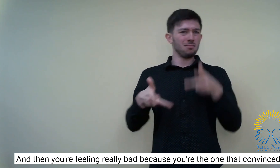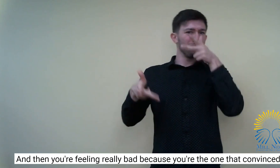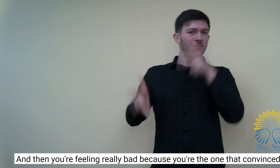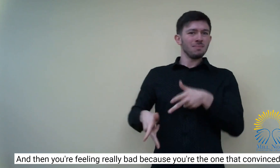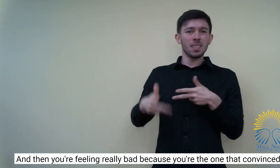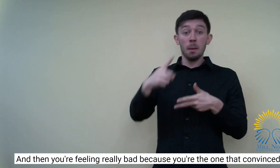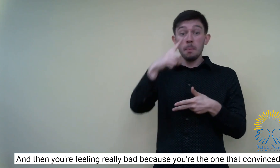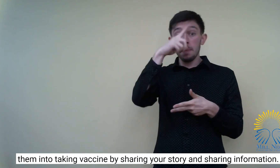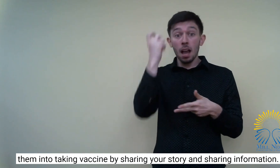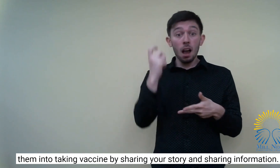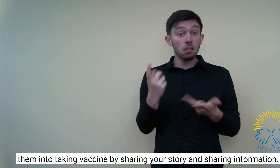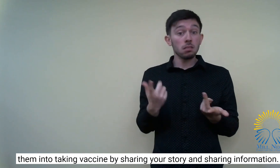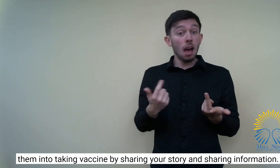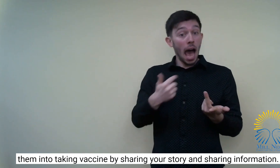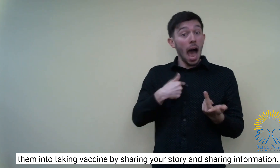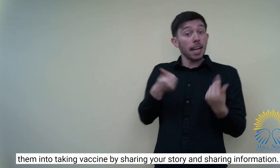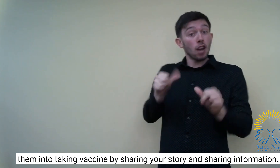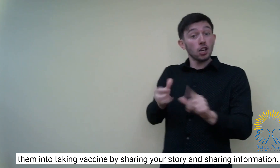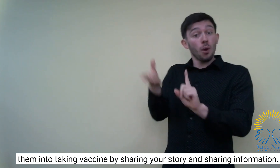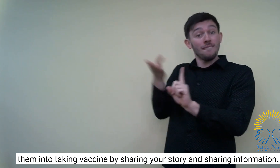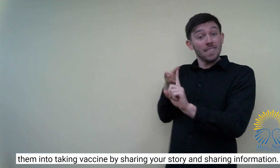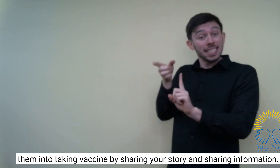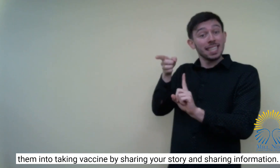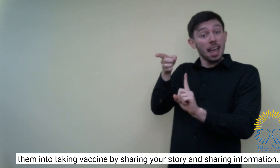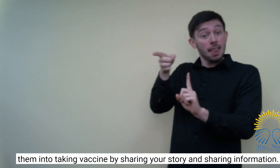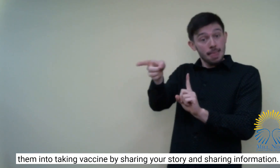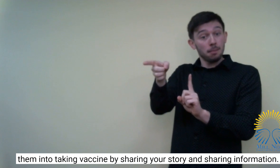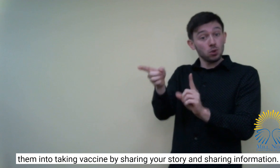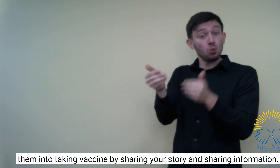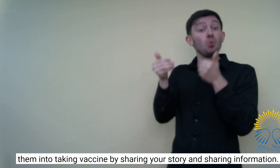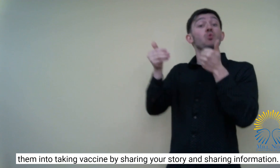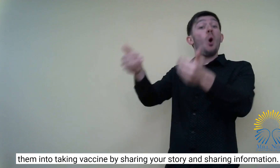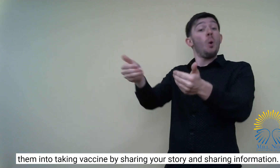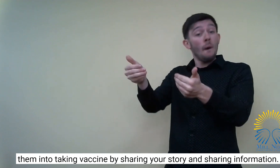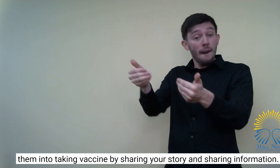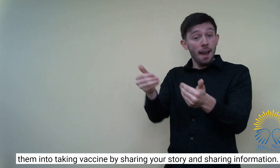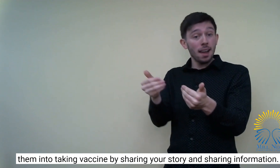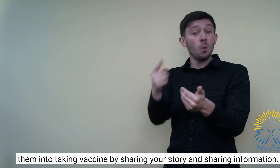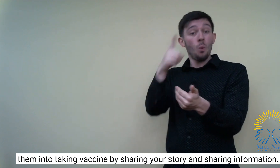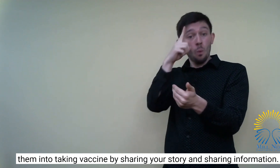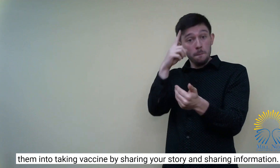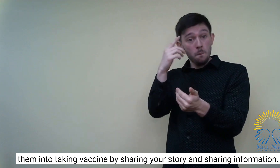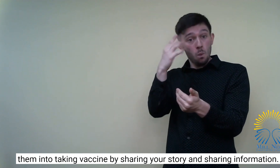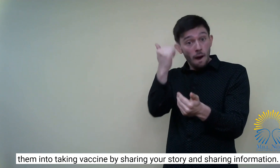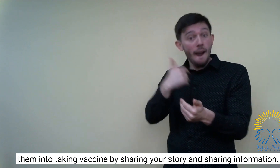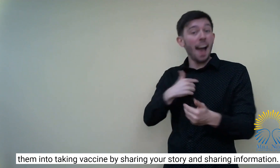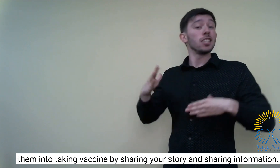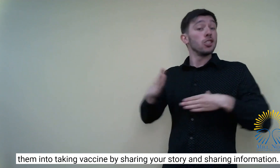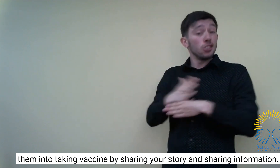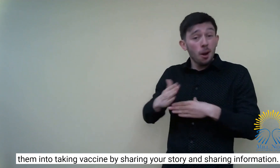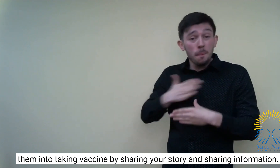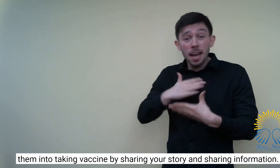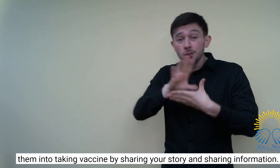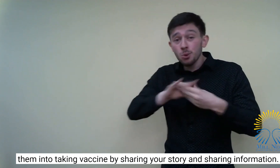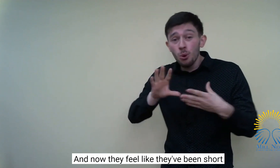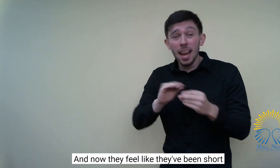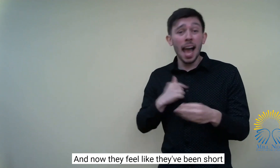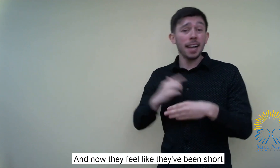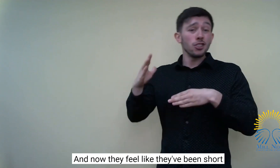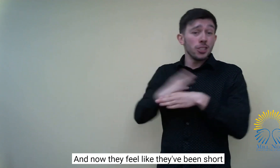that convinced them into taking the vaccine by sharing your story and sharing information. And now they feel